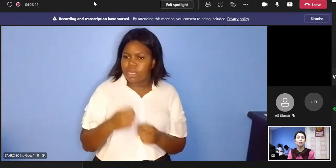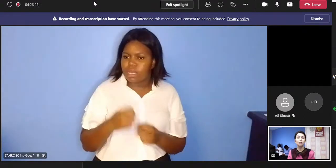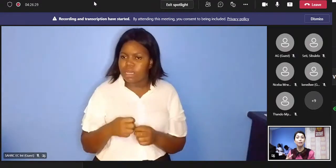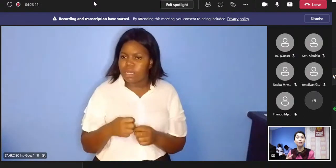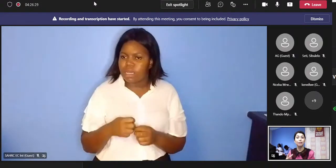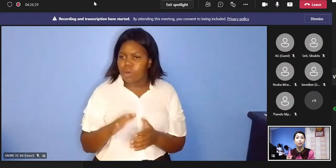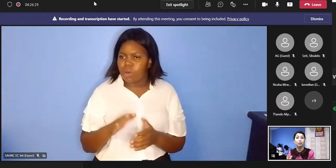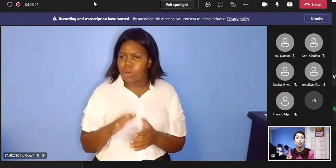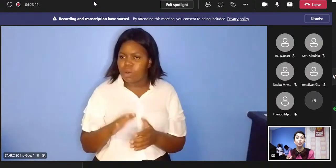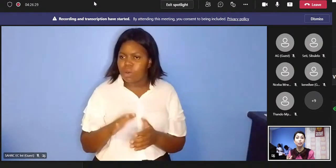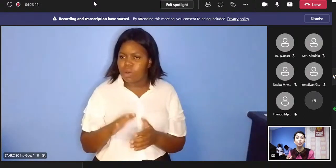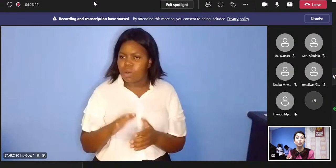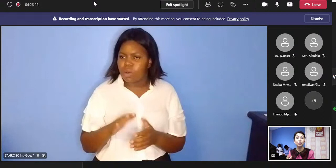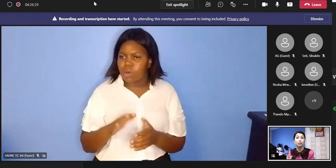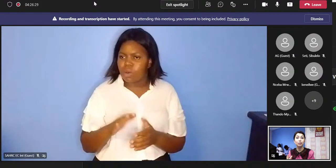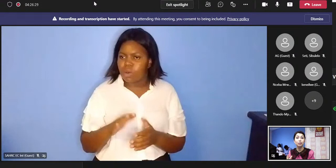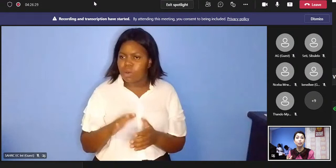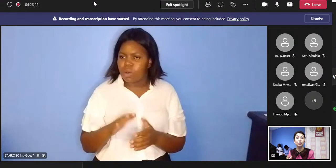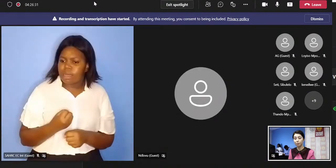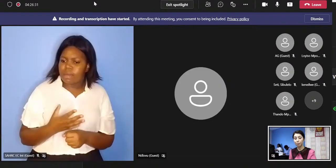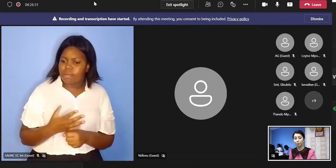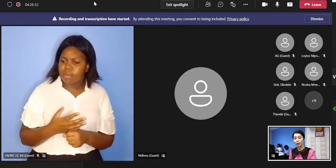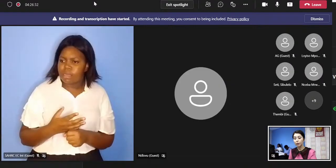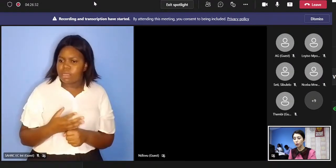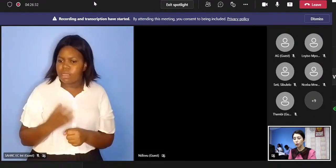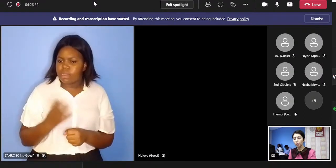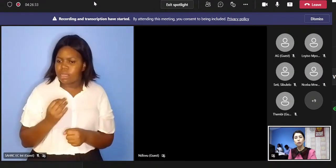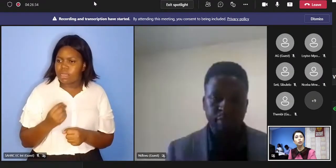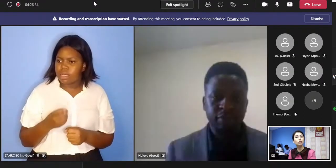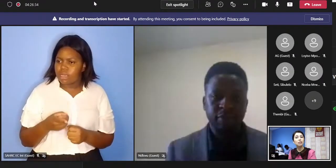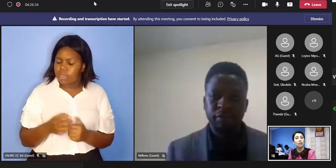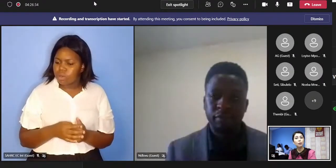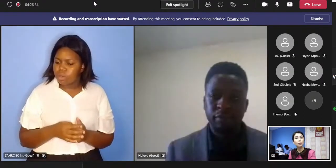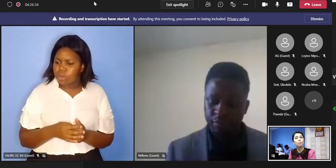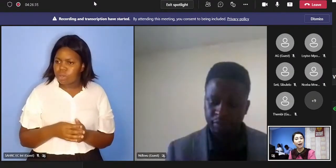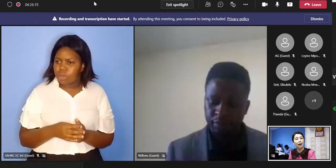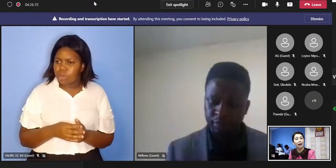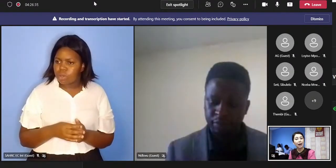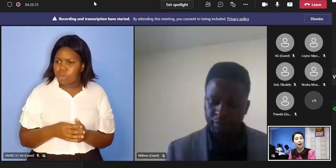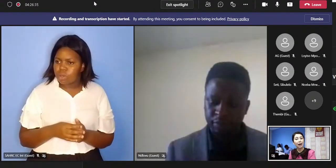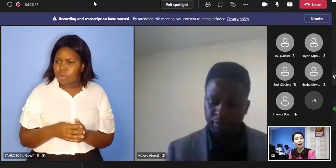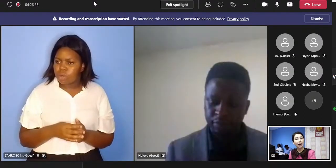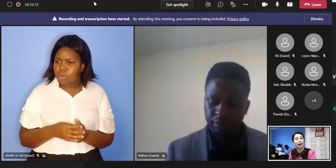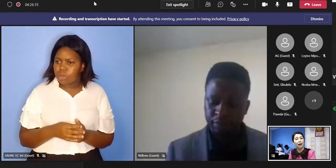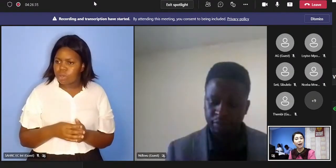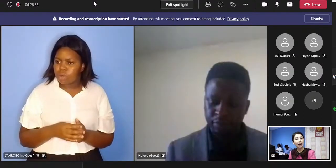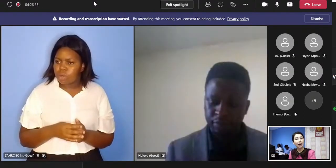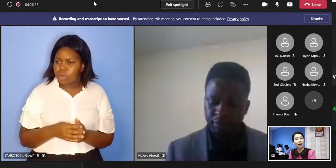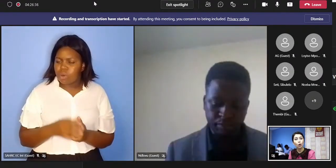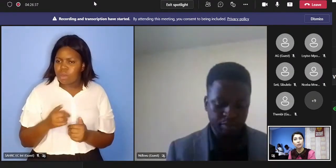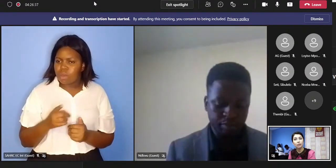of diversity and encouraging diversity? So, do you think we might need